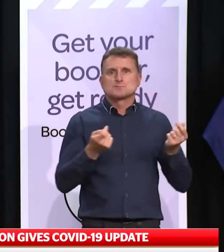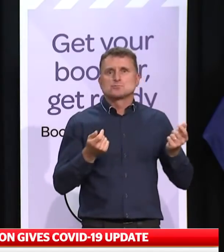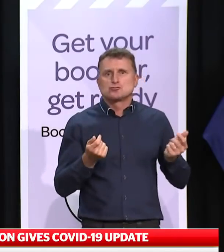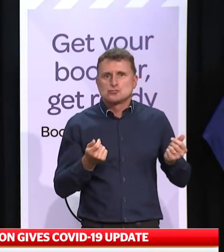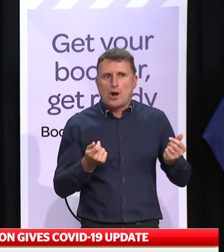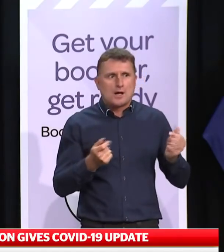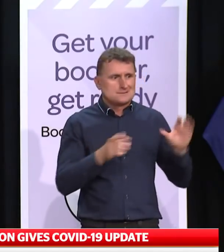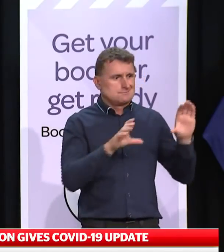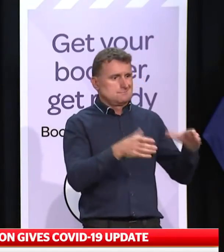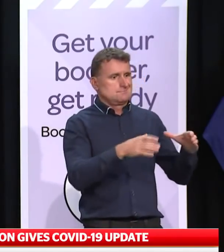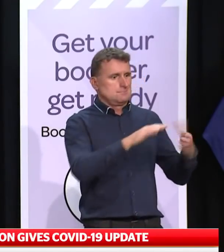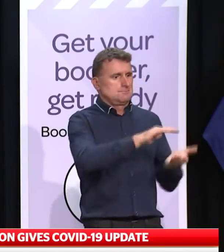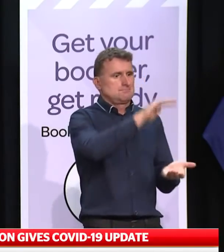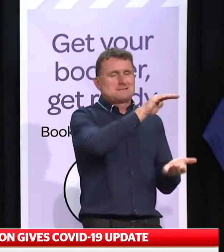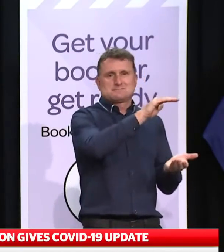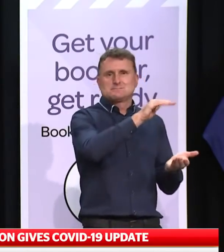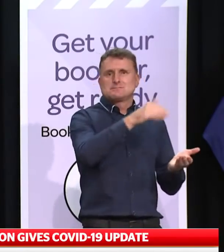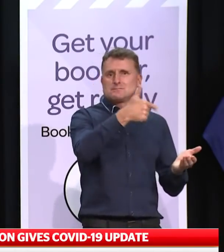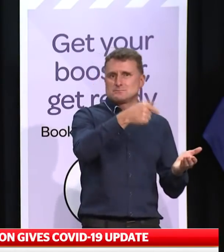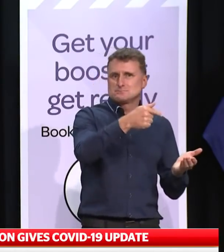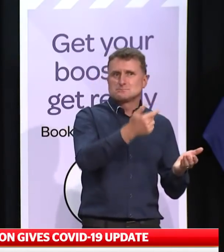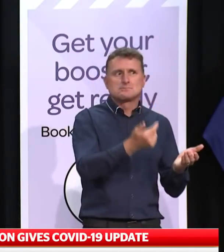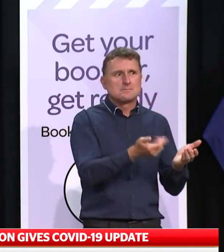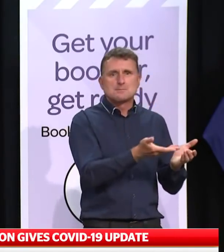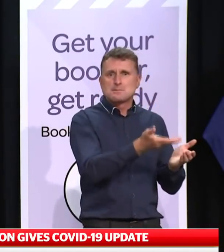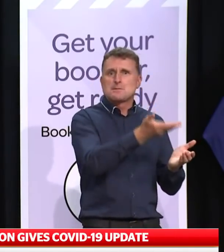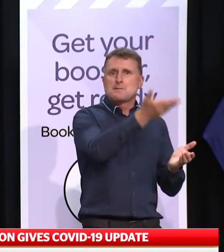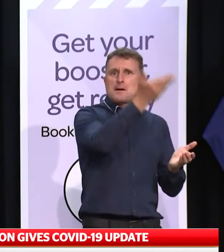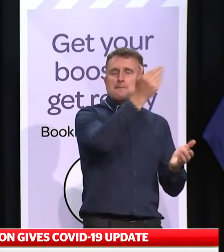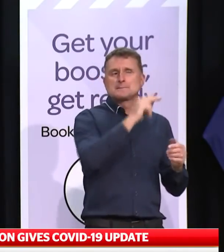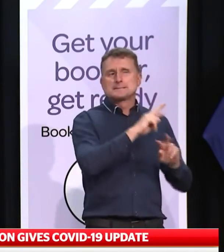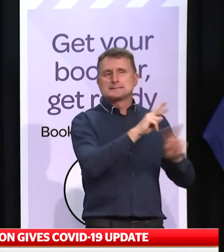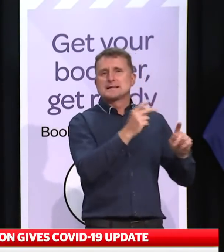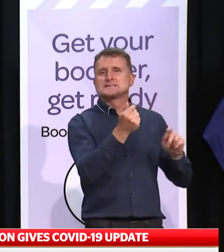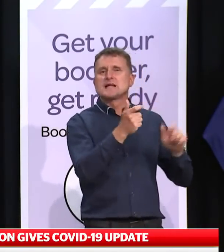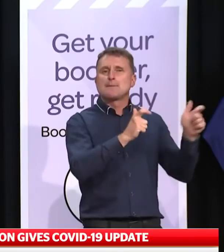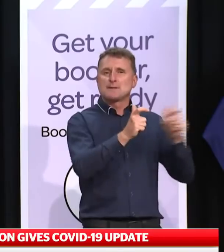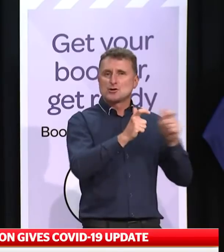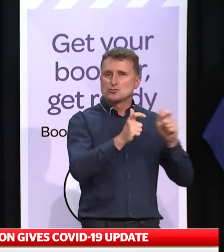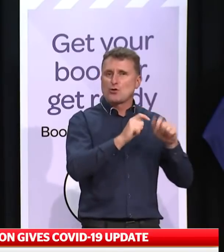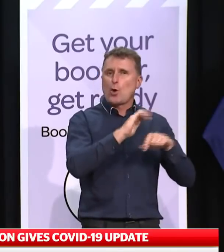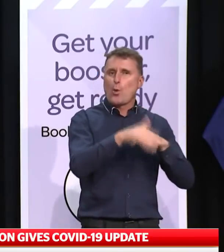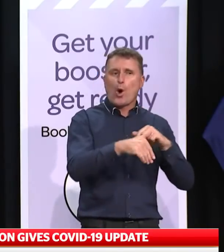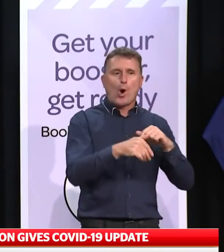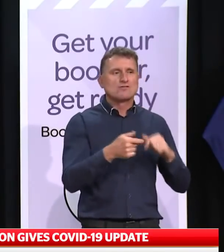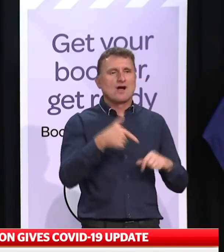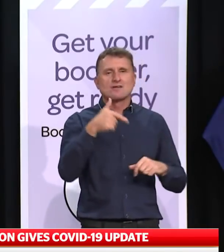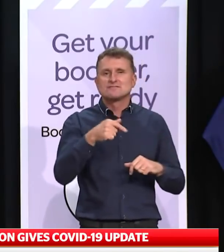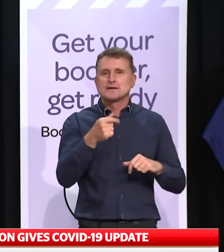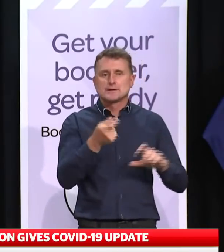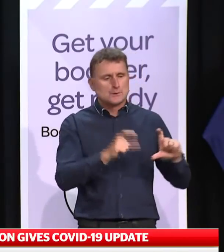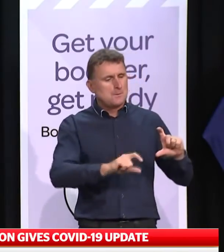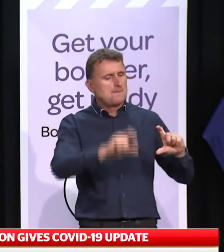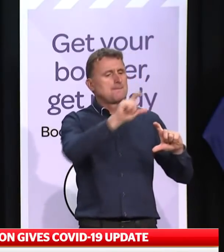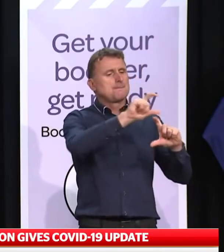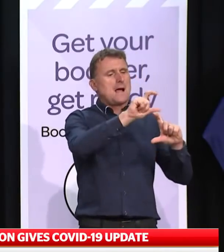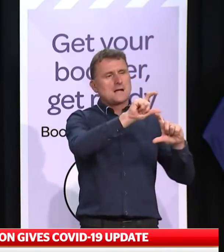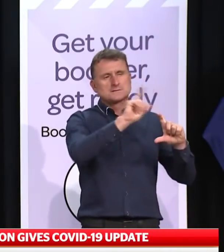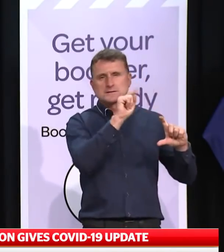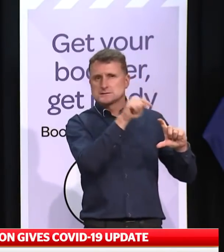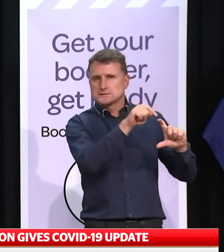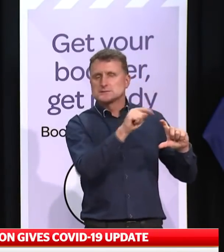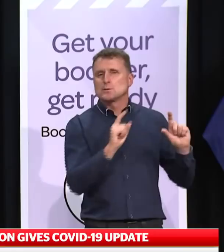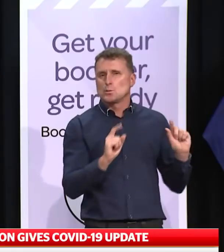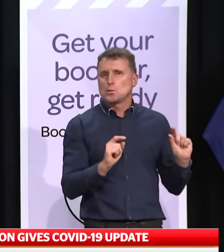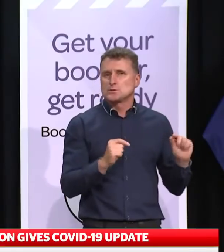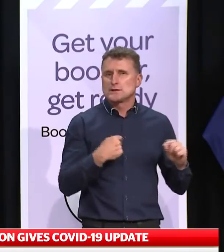seen fuel prices increase significantly, we have seen some control around the fuel margins as a result of the work that we did there. When